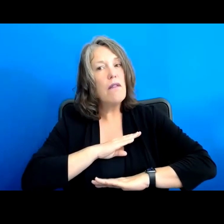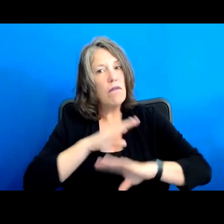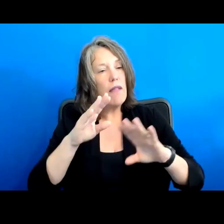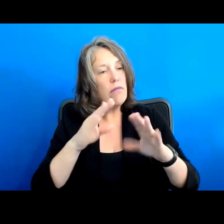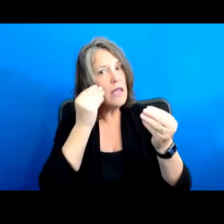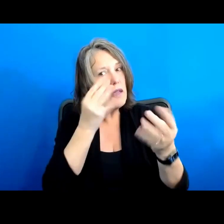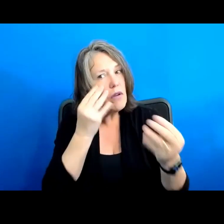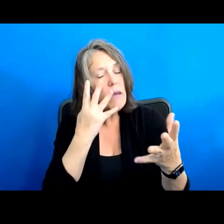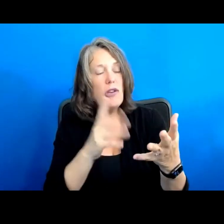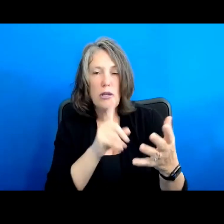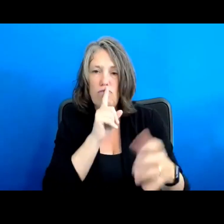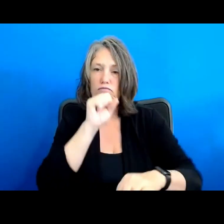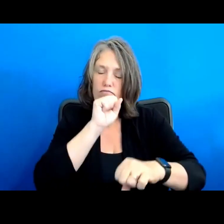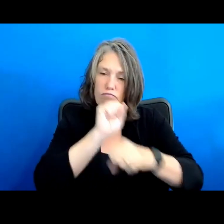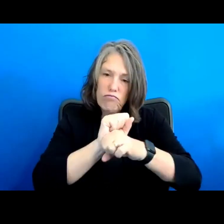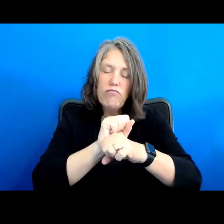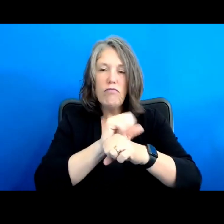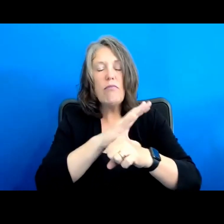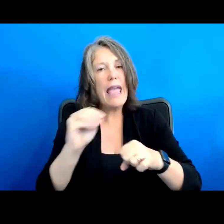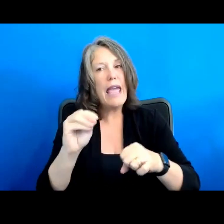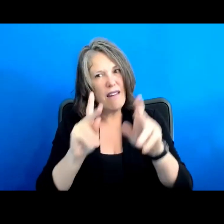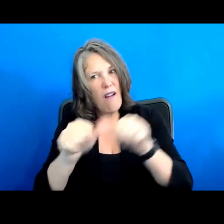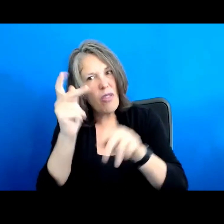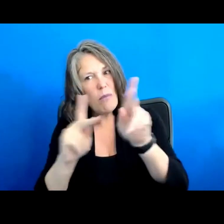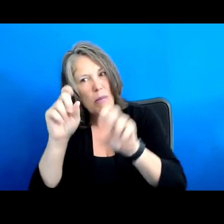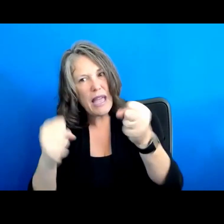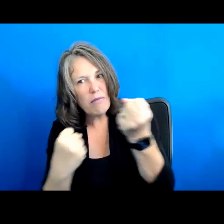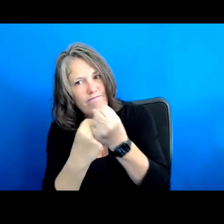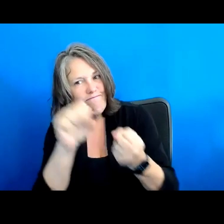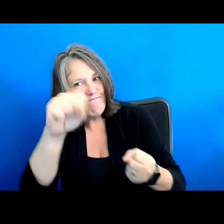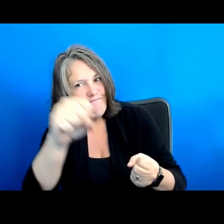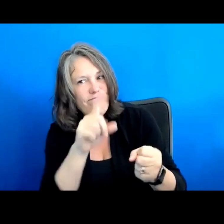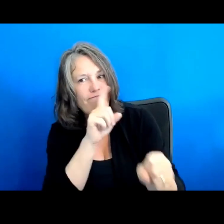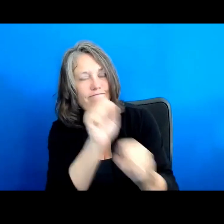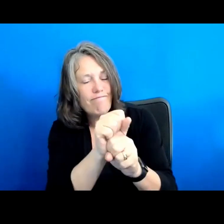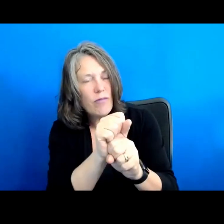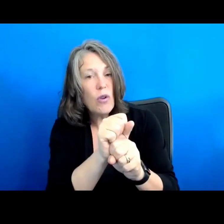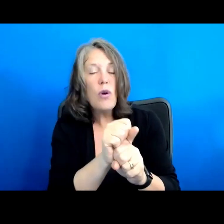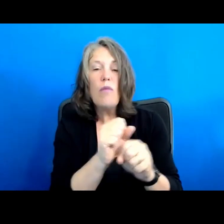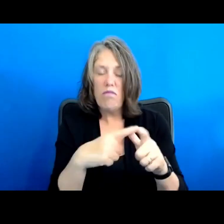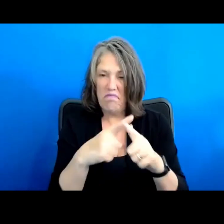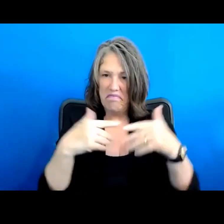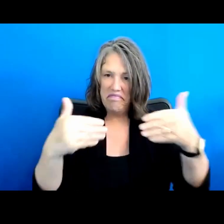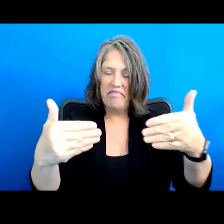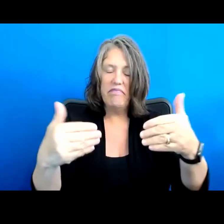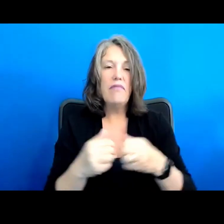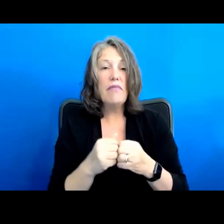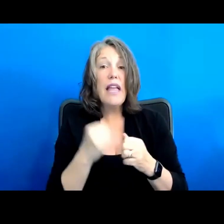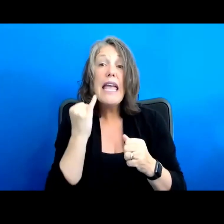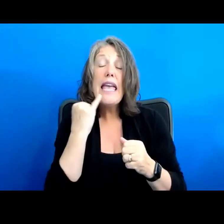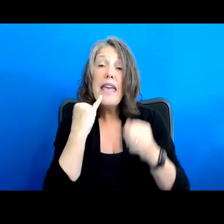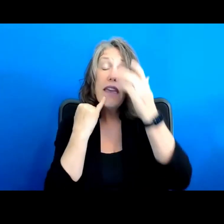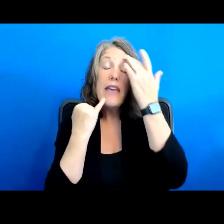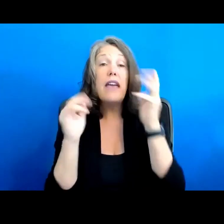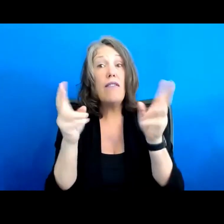and can be corroborated, then we have a number of options. If the issue is literally life or